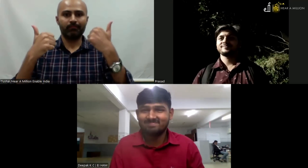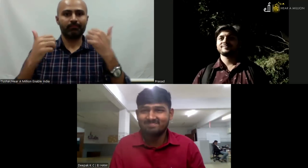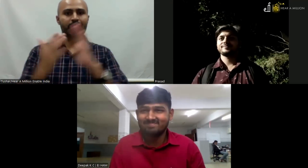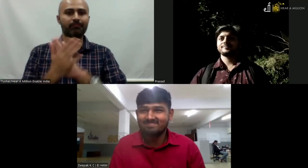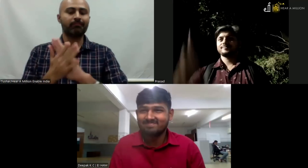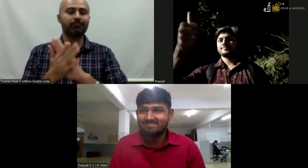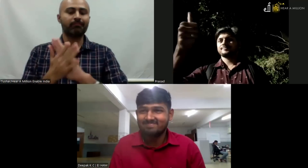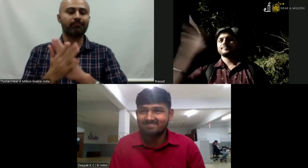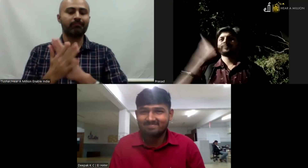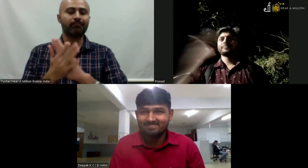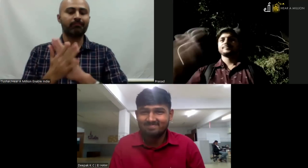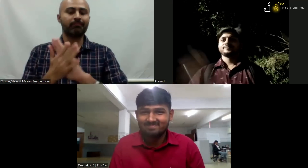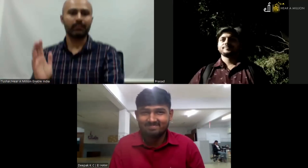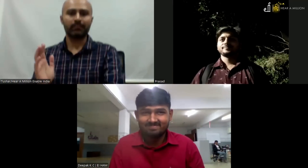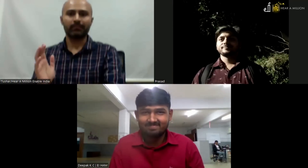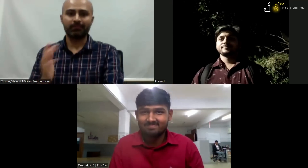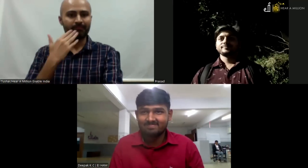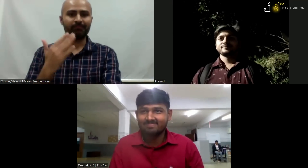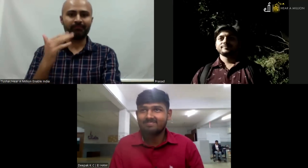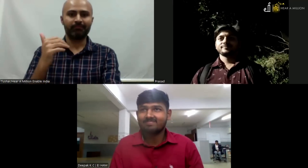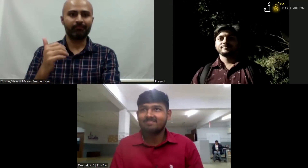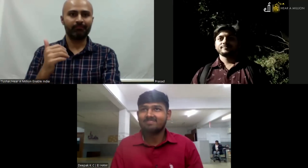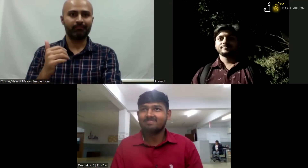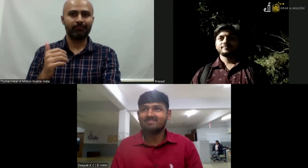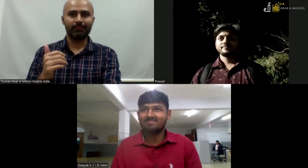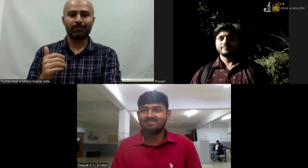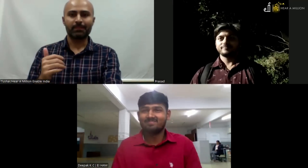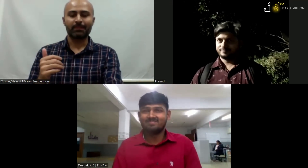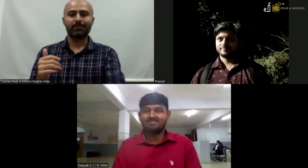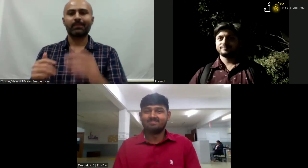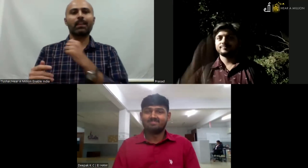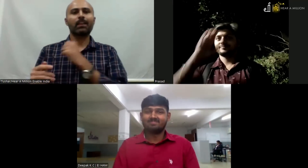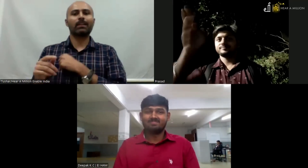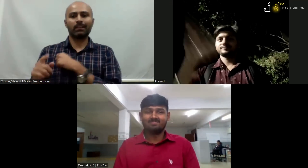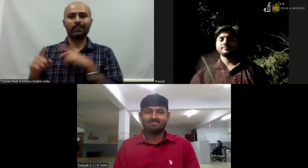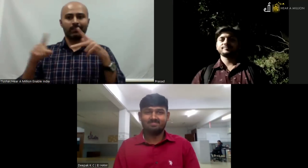We'll take your question some other time. Thank you.